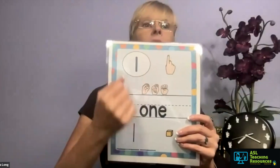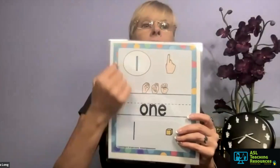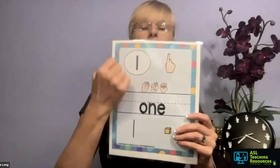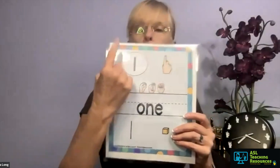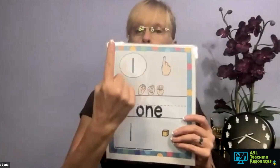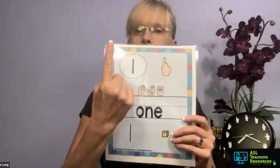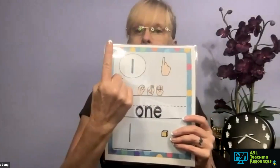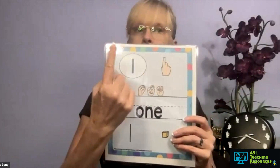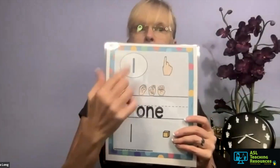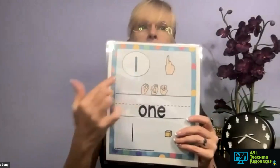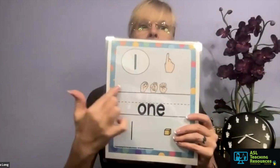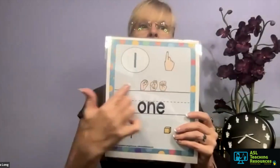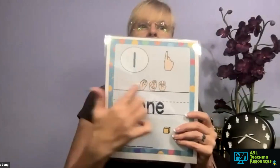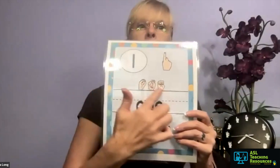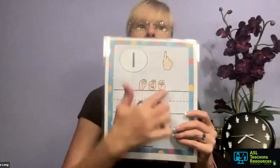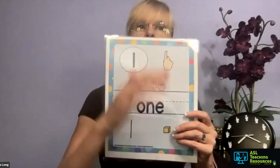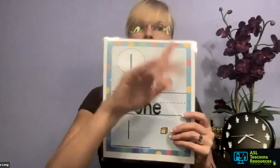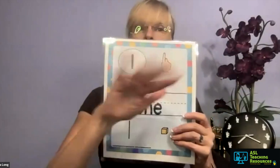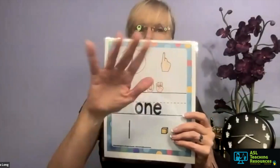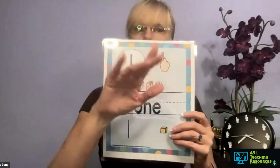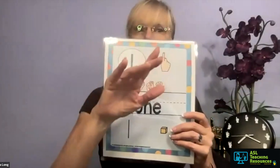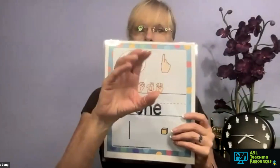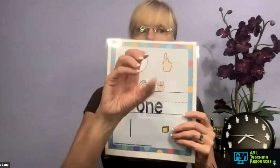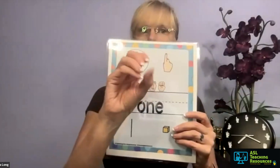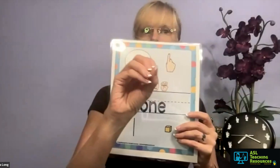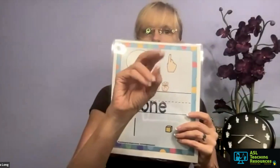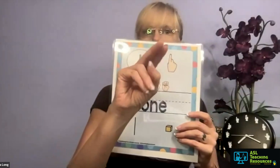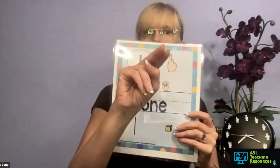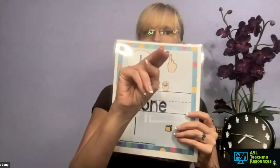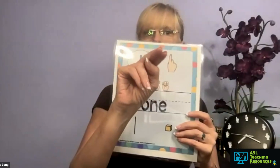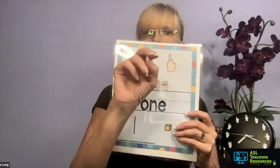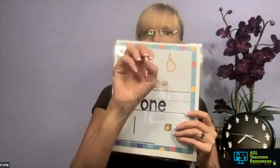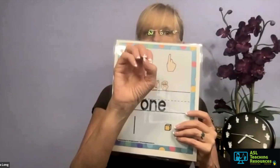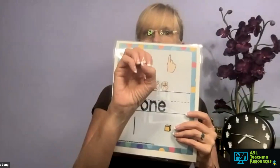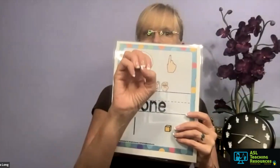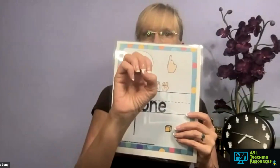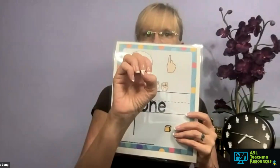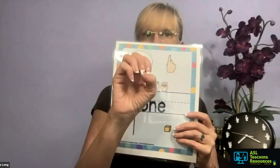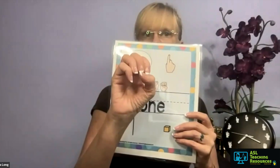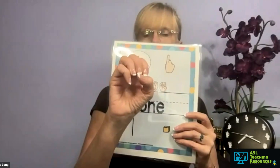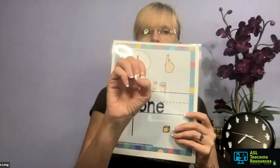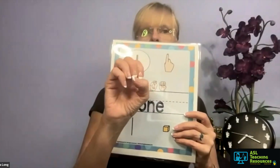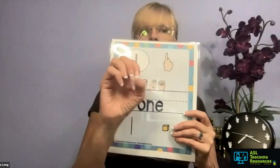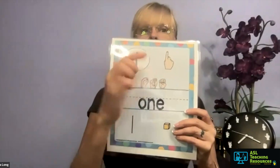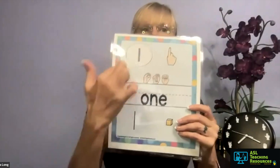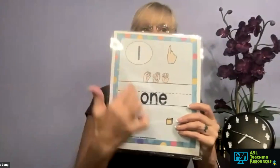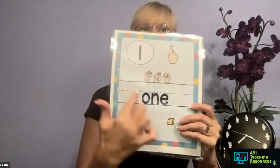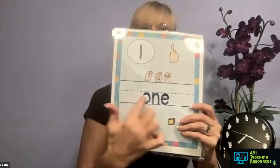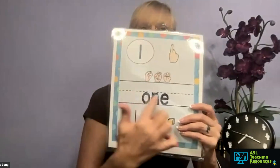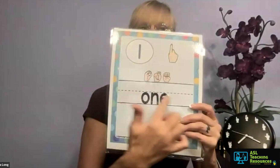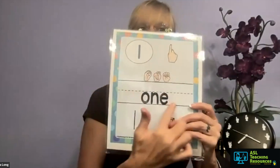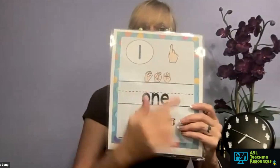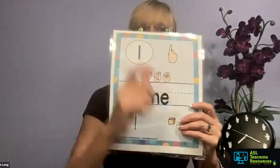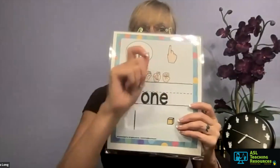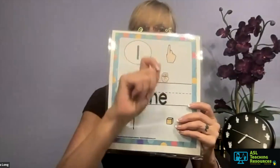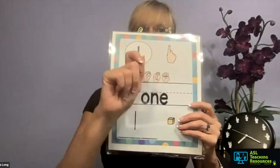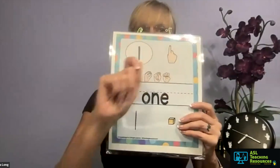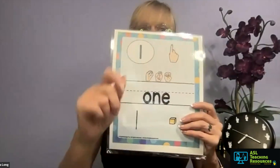a 1. Then we had the finger spelling, O-N-E. Then we have it written